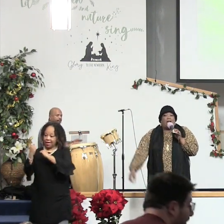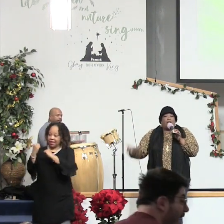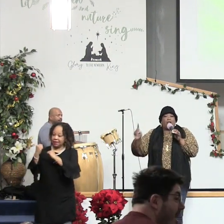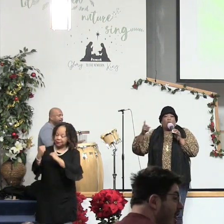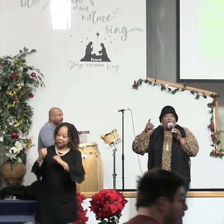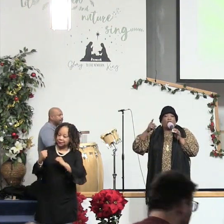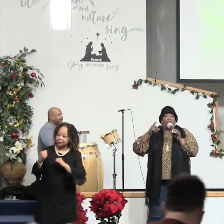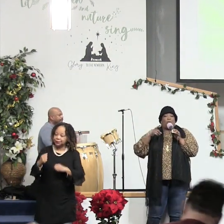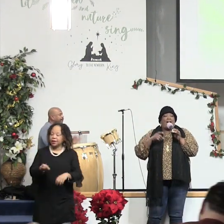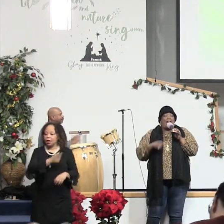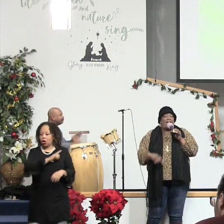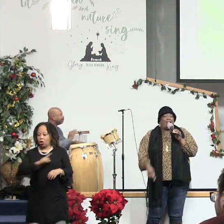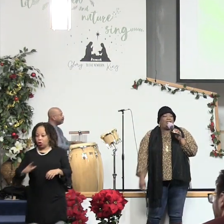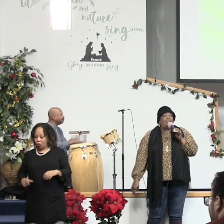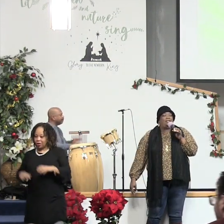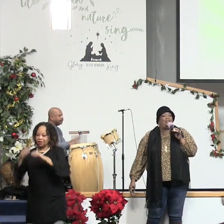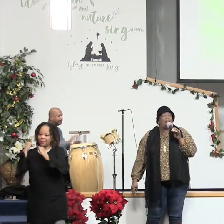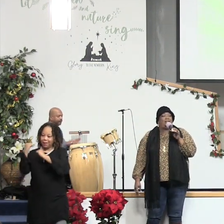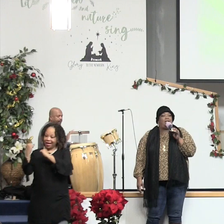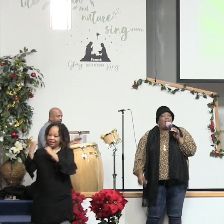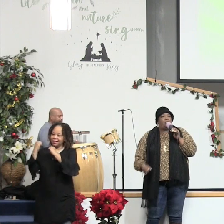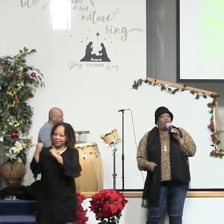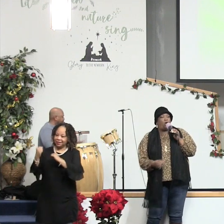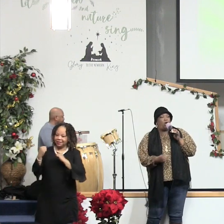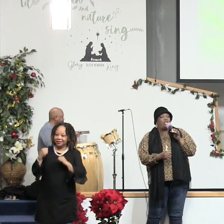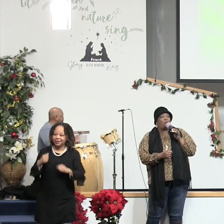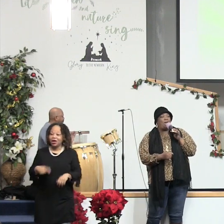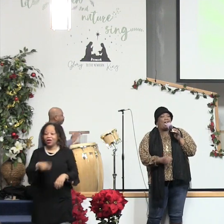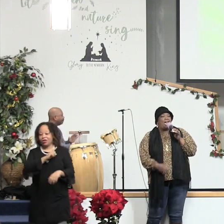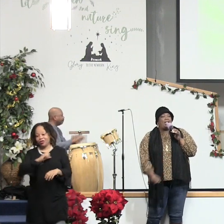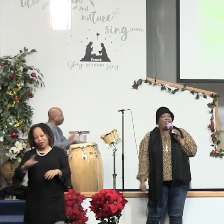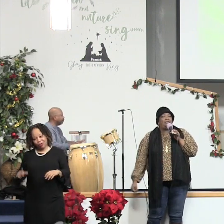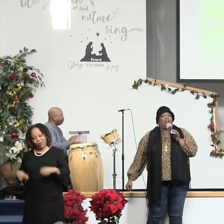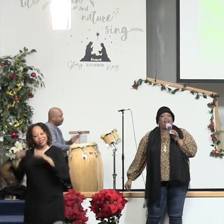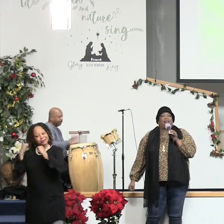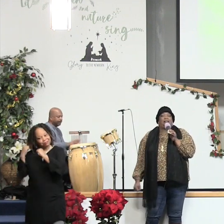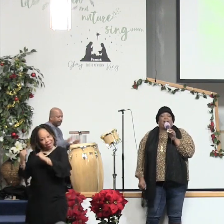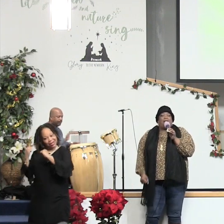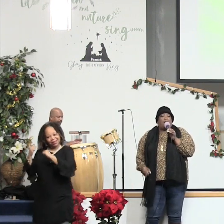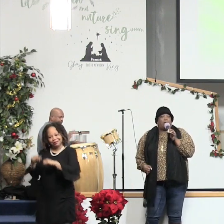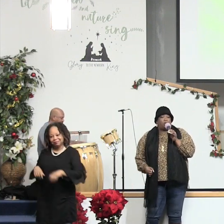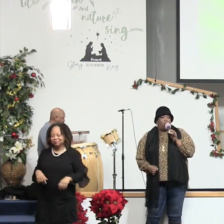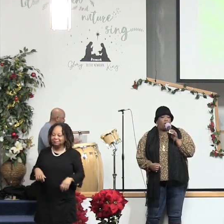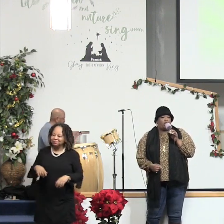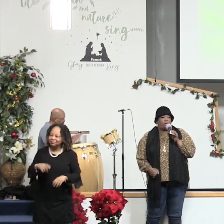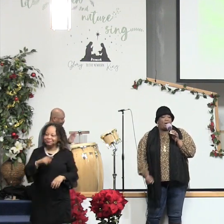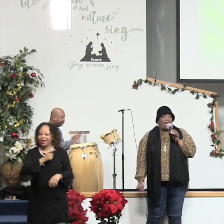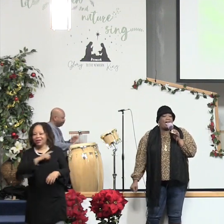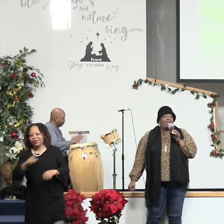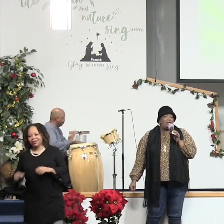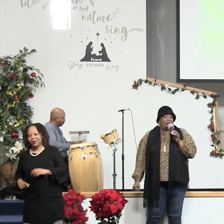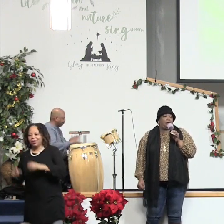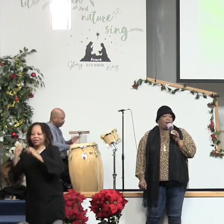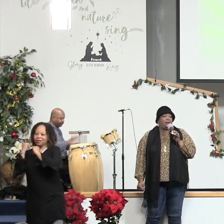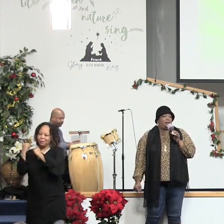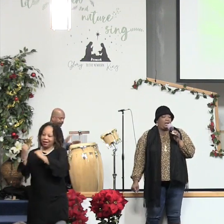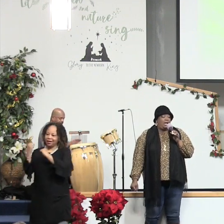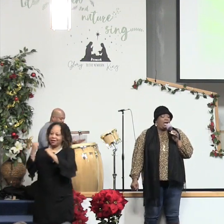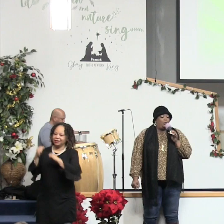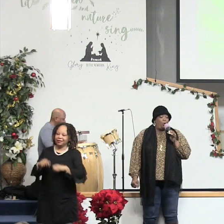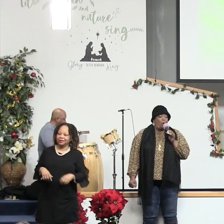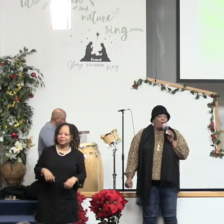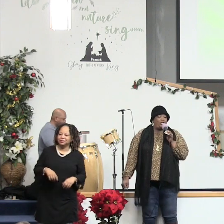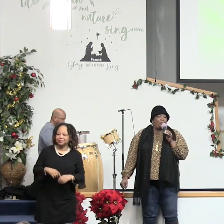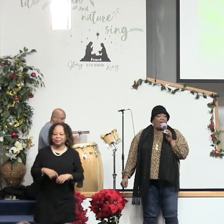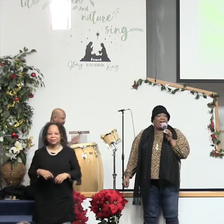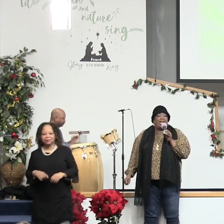you're mighty. Lord, you're mighty. Lord, you're mighty. Lord, you're mighty. Lord, you're mighty. Lord, you're mighty. Lord, you're